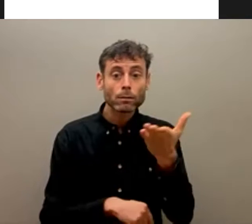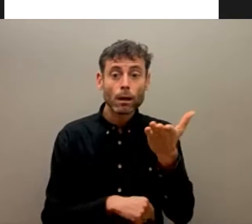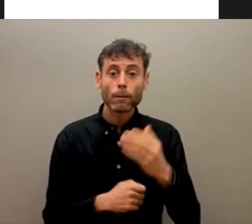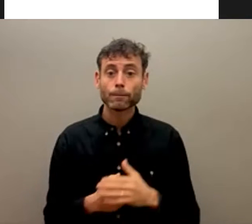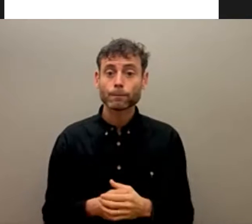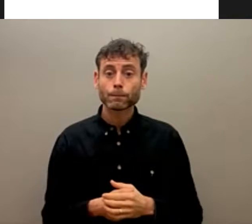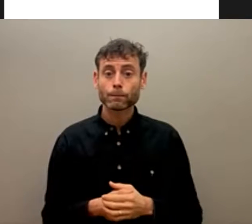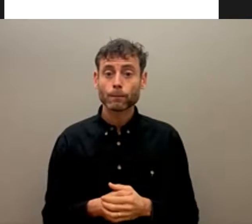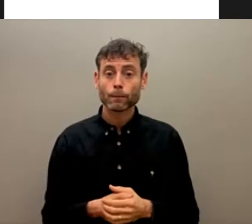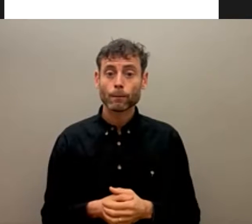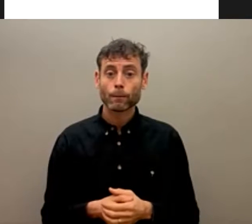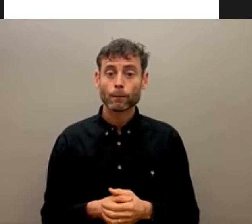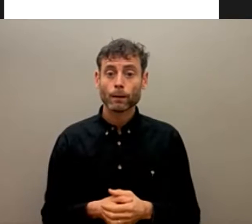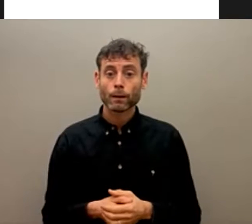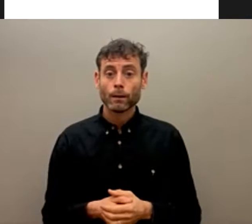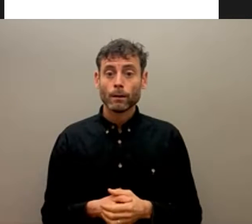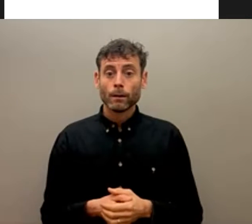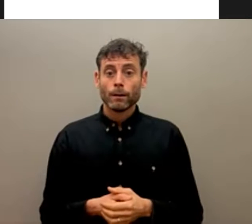Go for it, Rose.